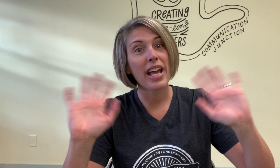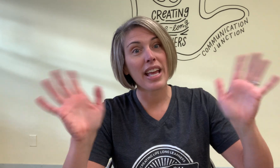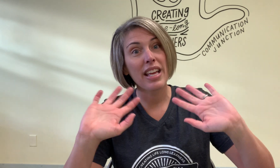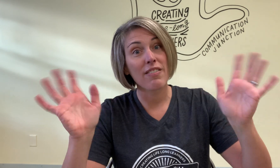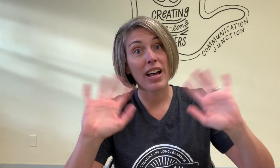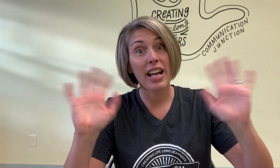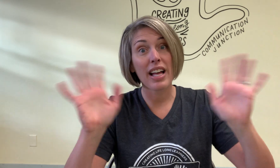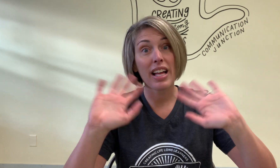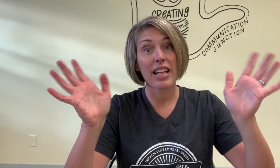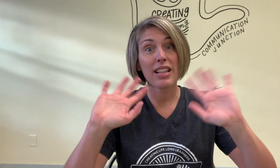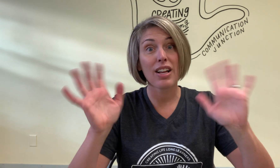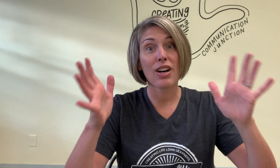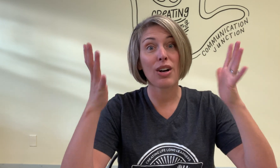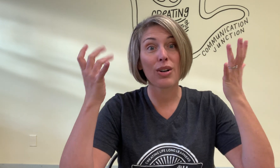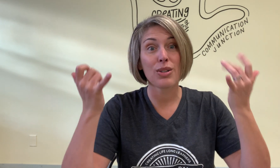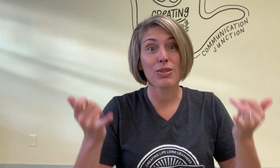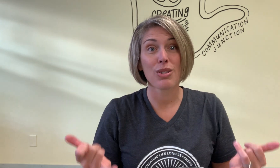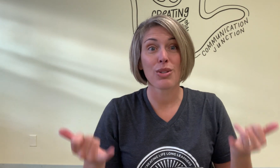Wave hello